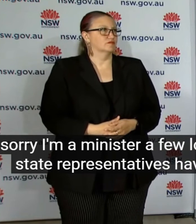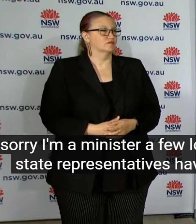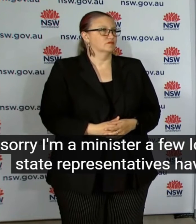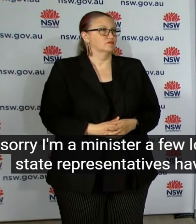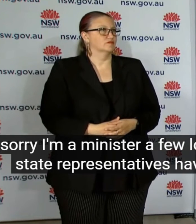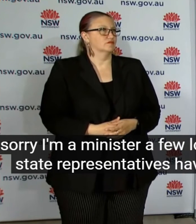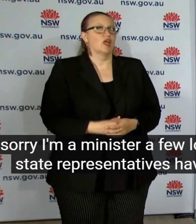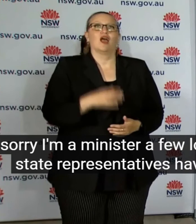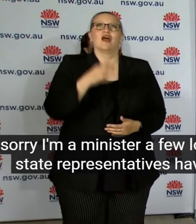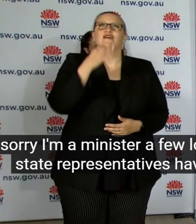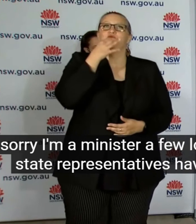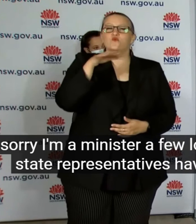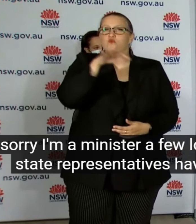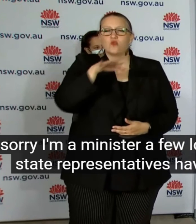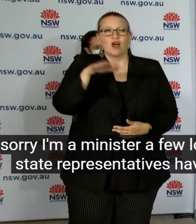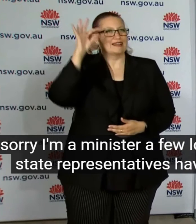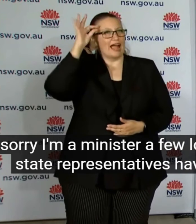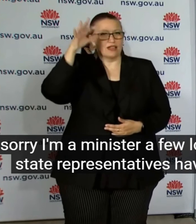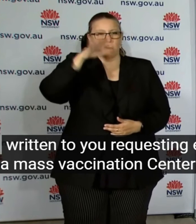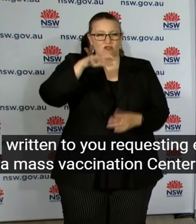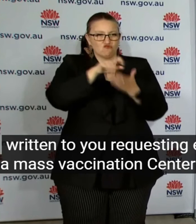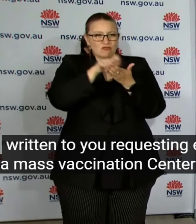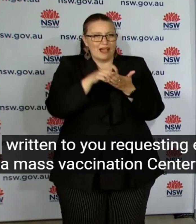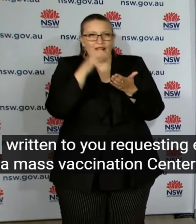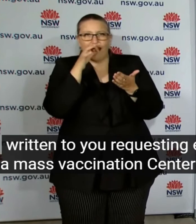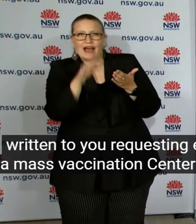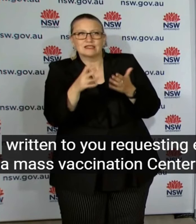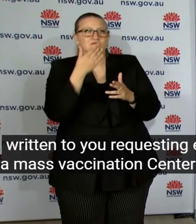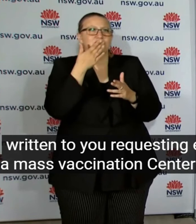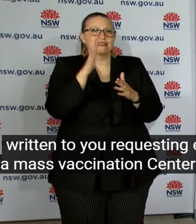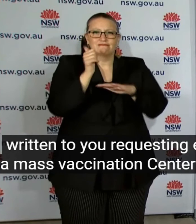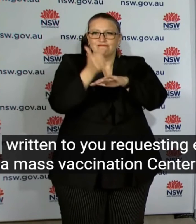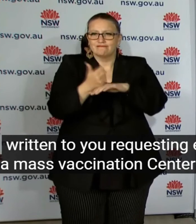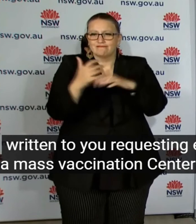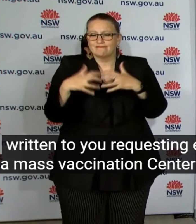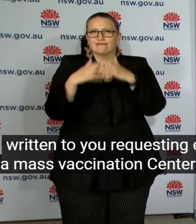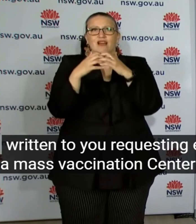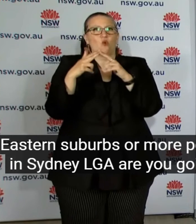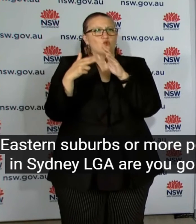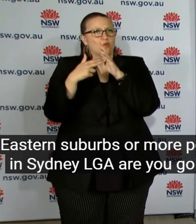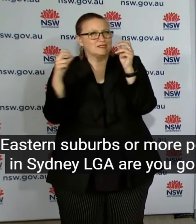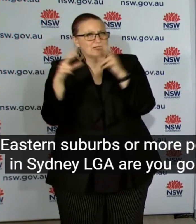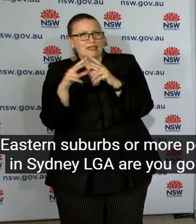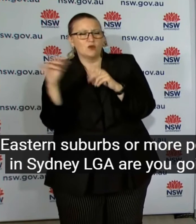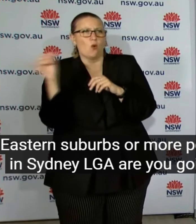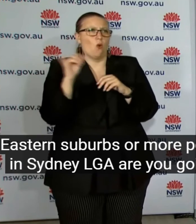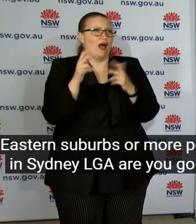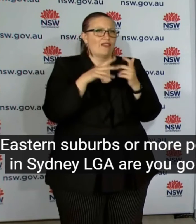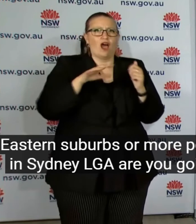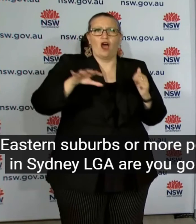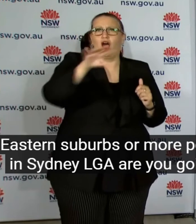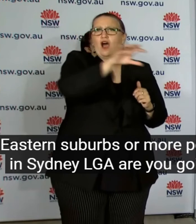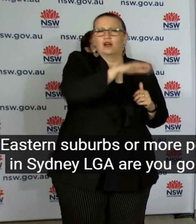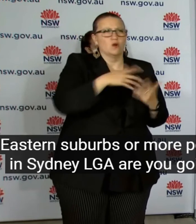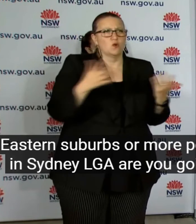mass vaccination centre in the eastern suburbs or more pop-ups in Sydney LGA. Are you going to grant those requests? There's concern about vaccine access in